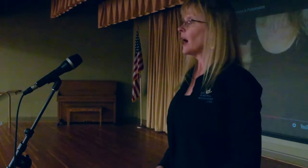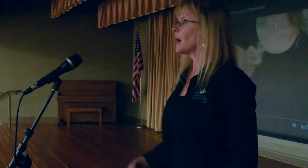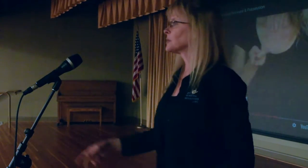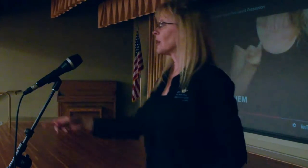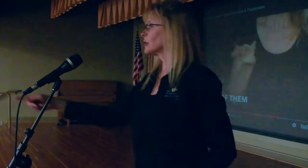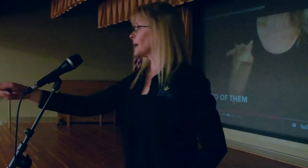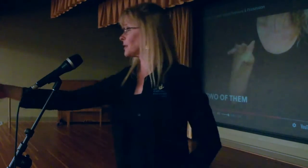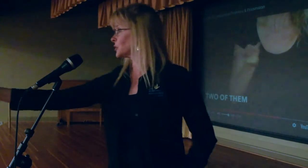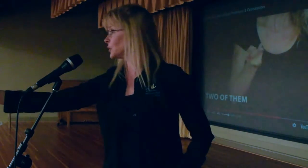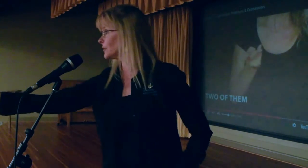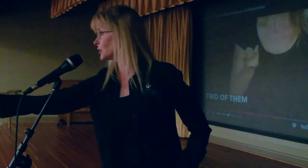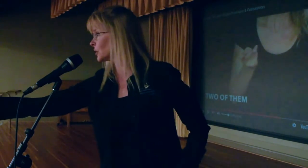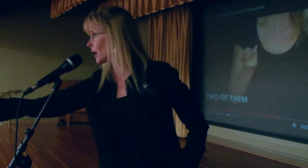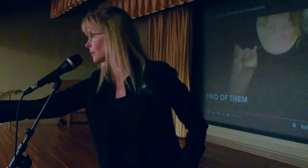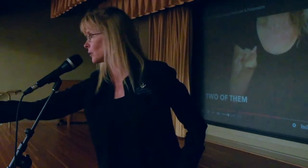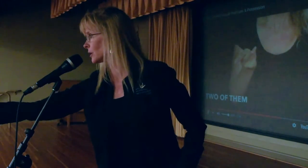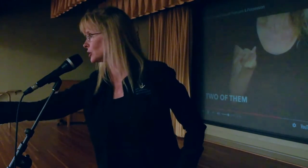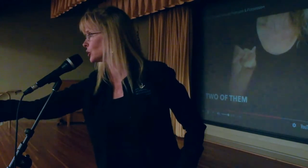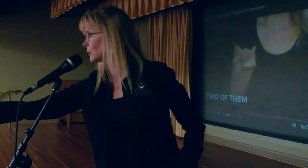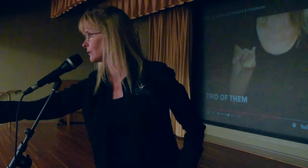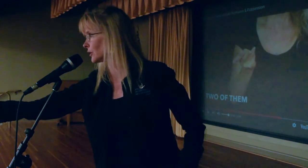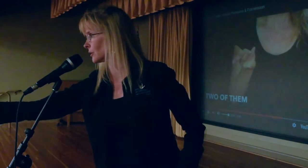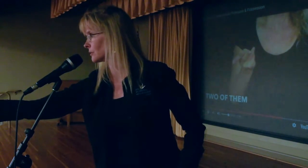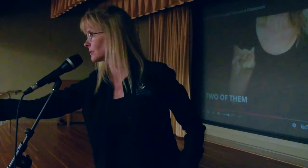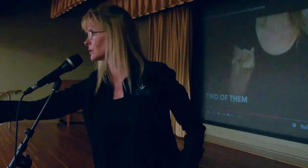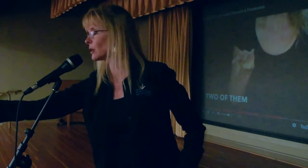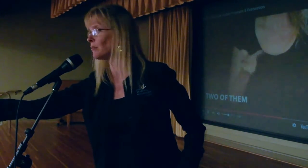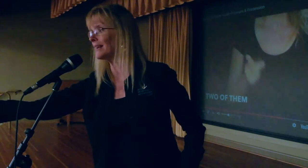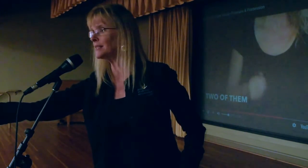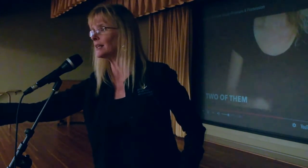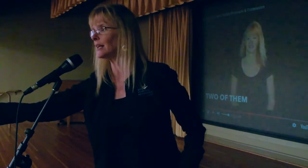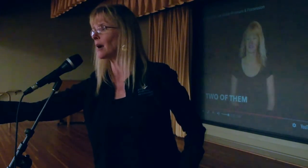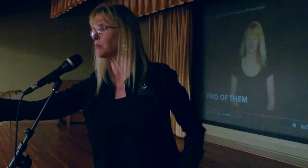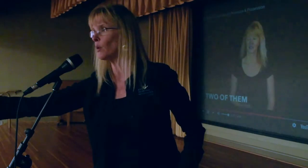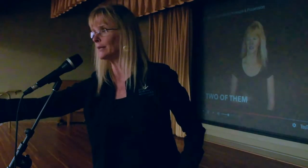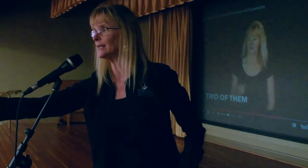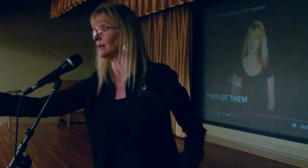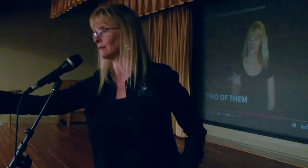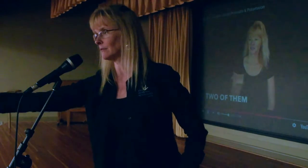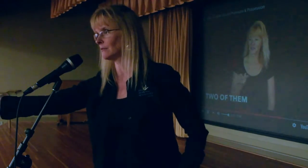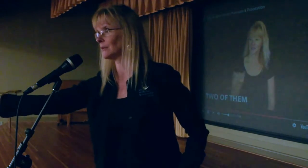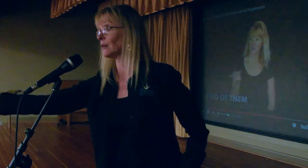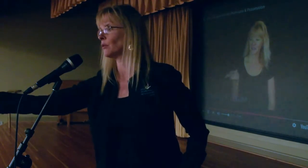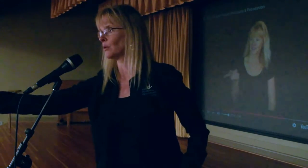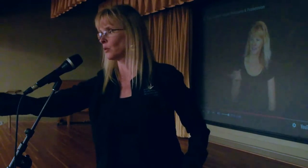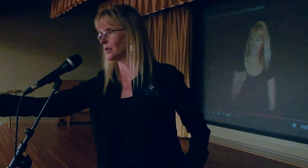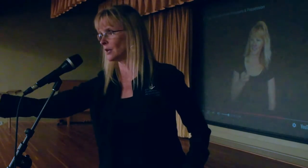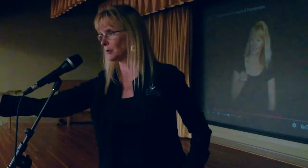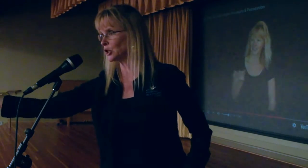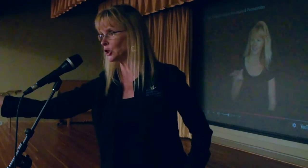I'm talking about the two of you, I'm going two of you. So basically I'm pointing with the number 2.